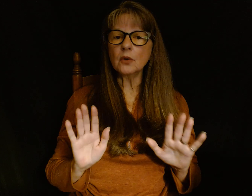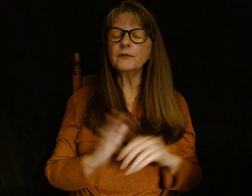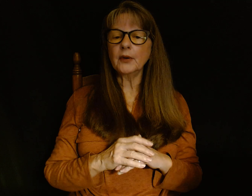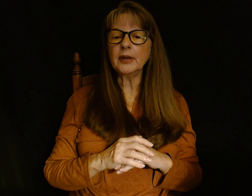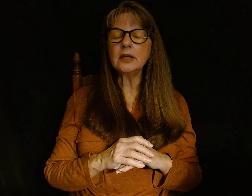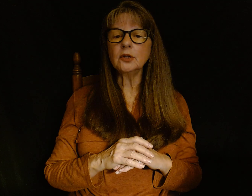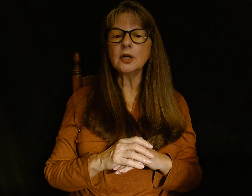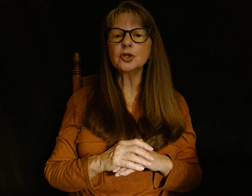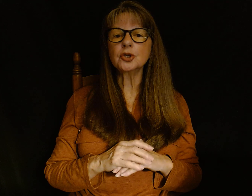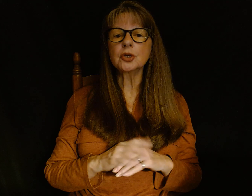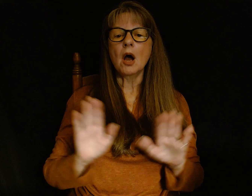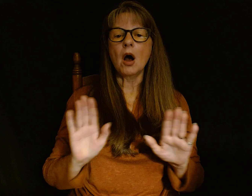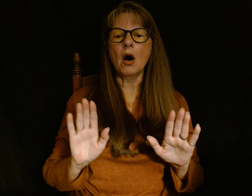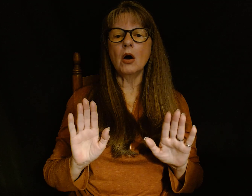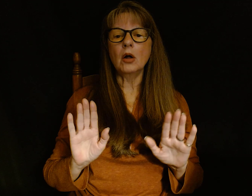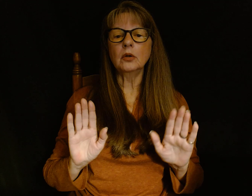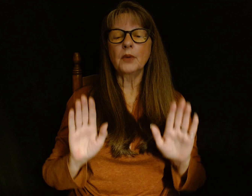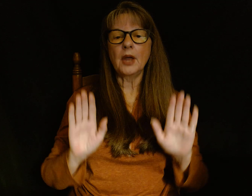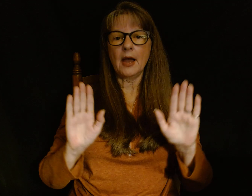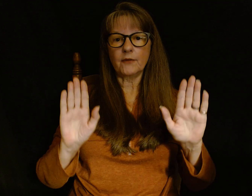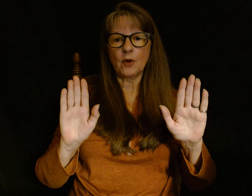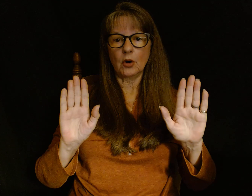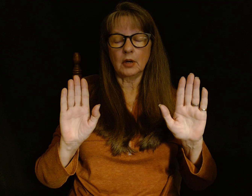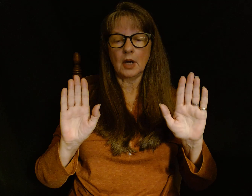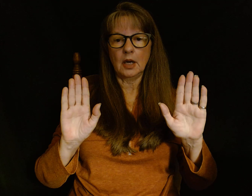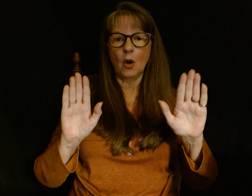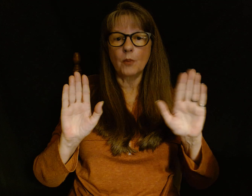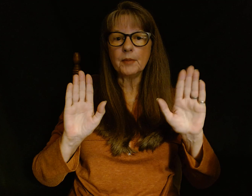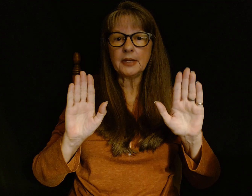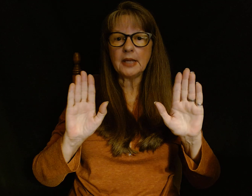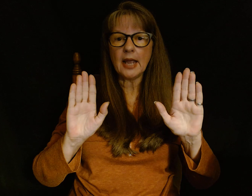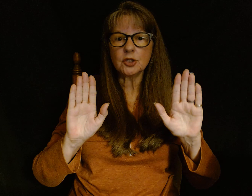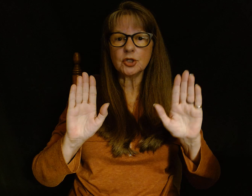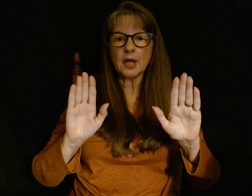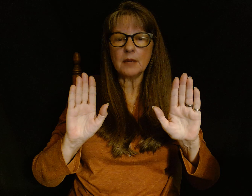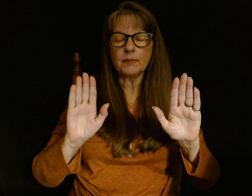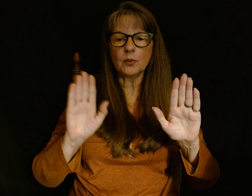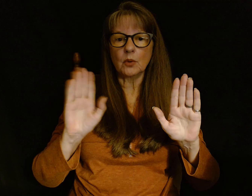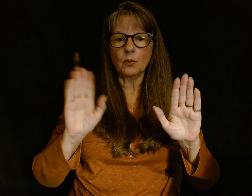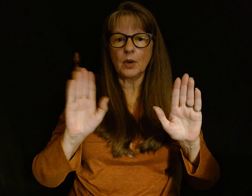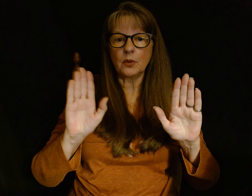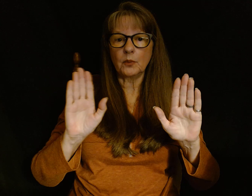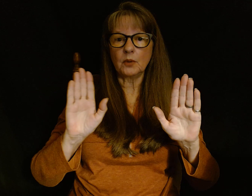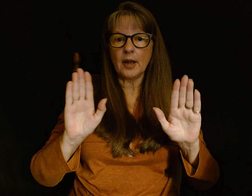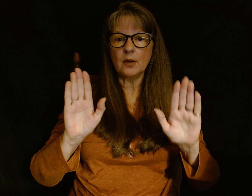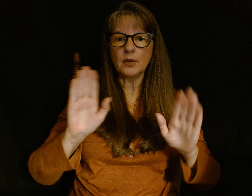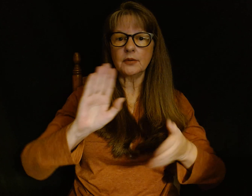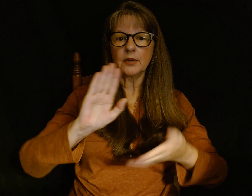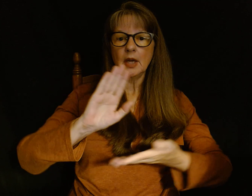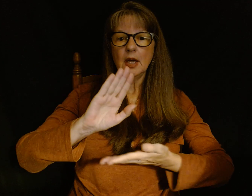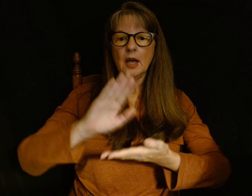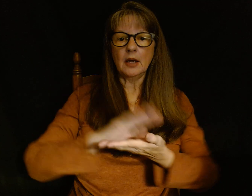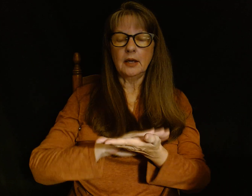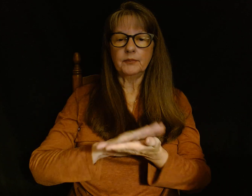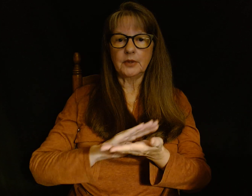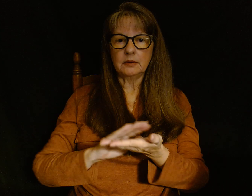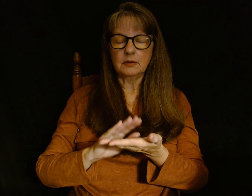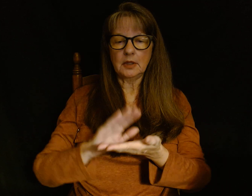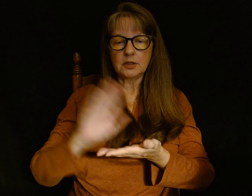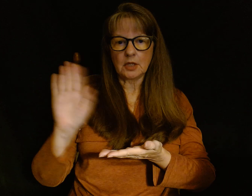very English. We have our open B hand shape, the one that we write with, that is going to do